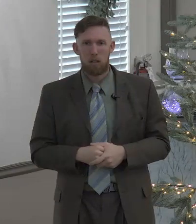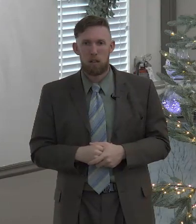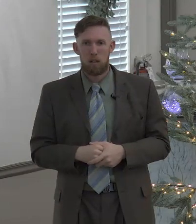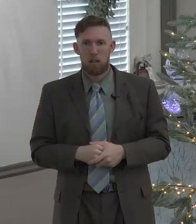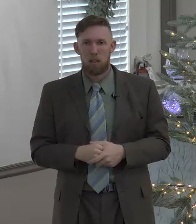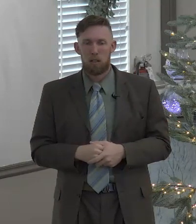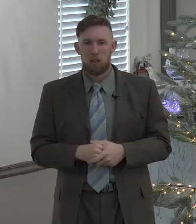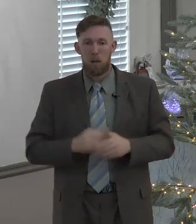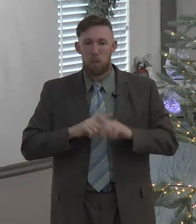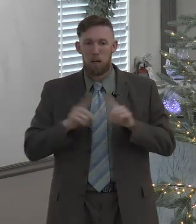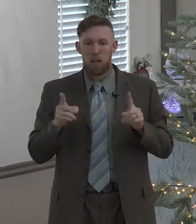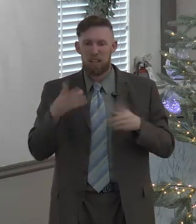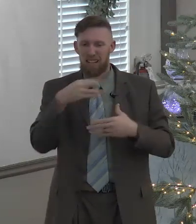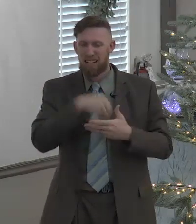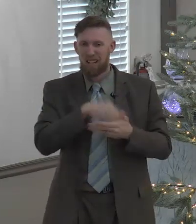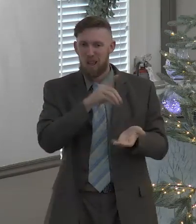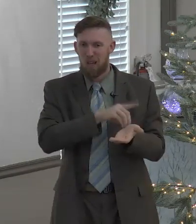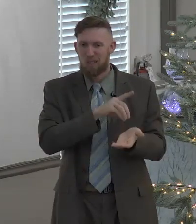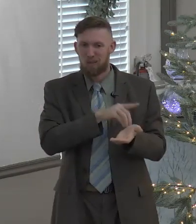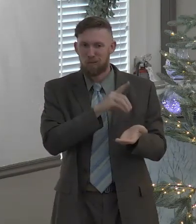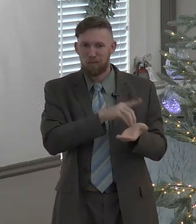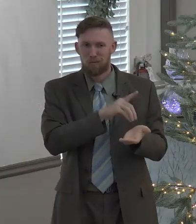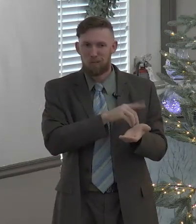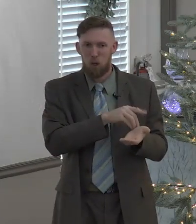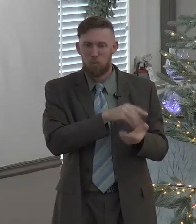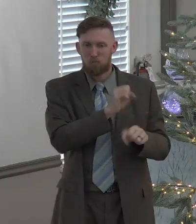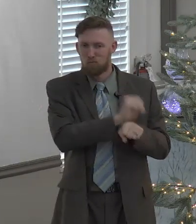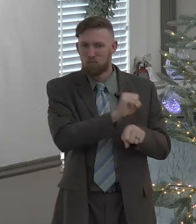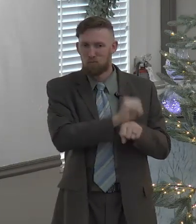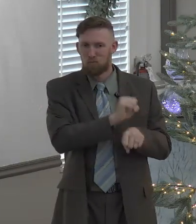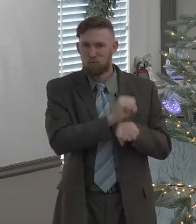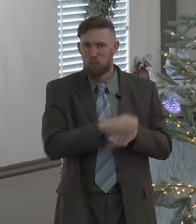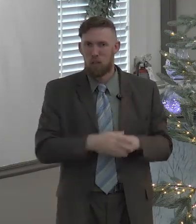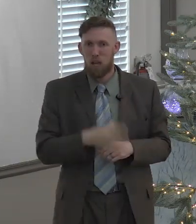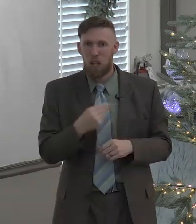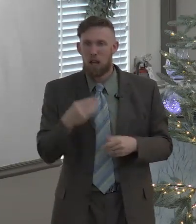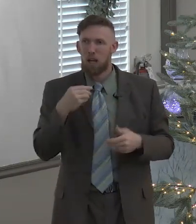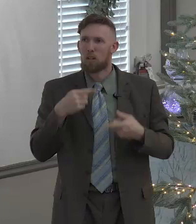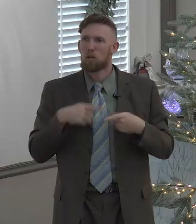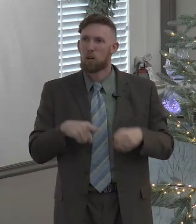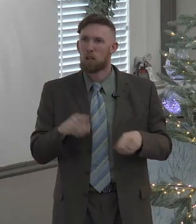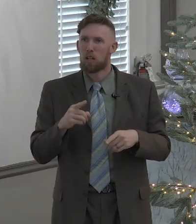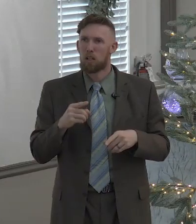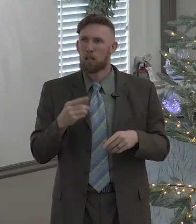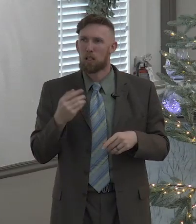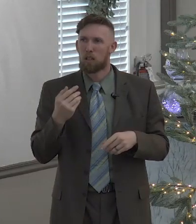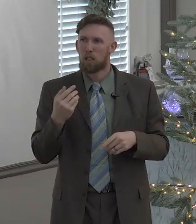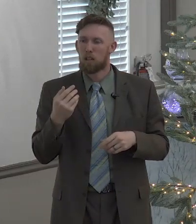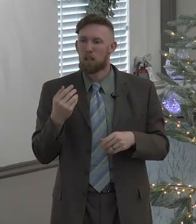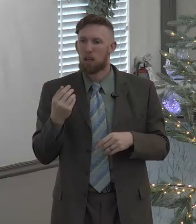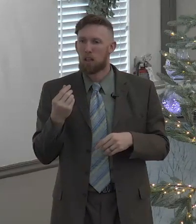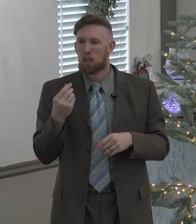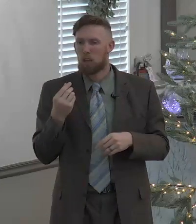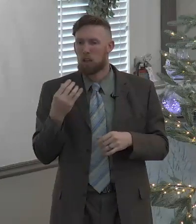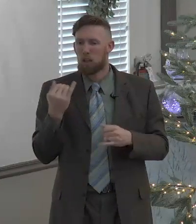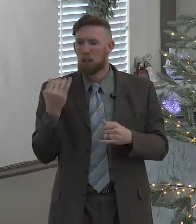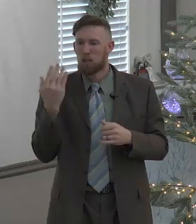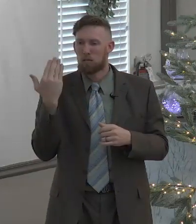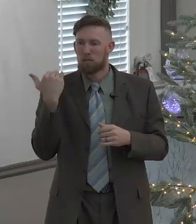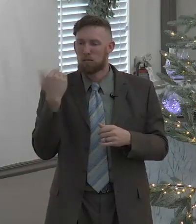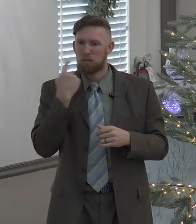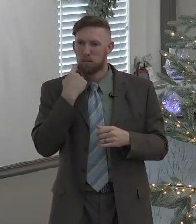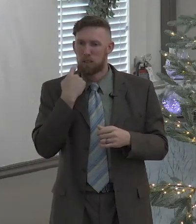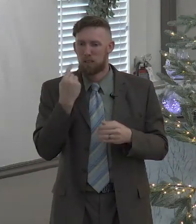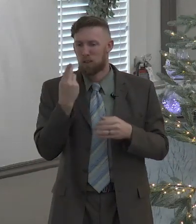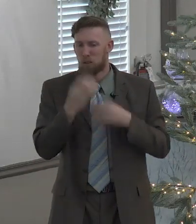But I'm going to tell you that just in the medical realm, and just probably within